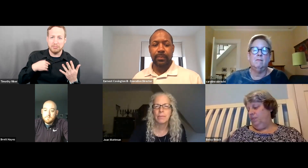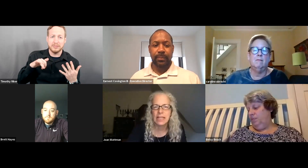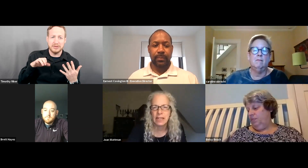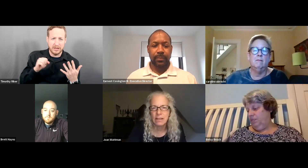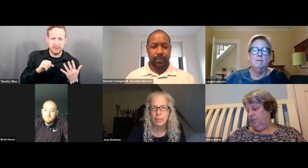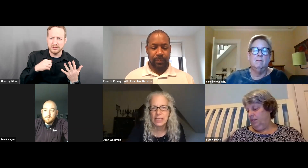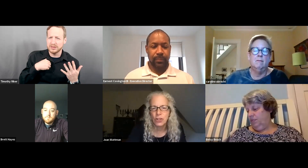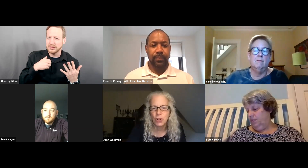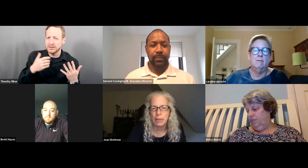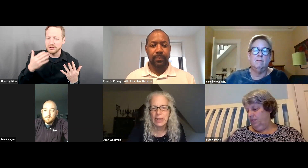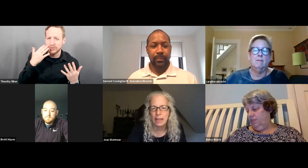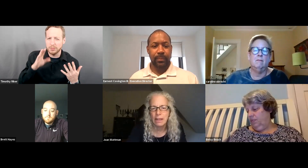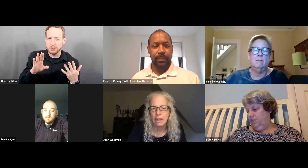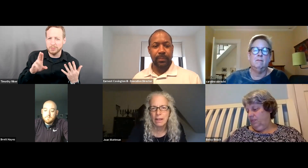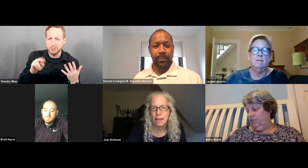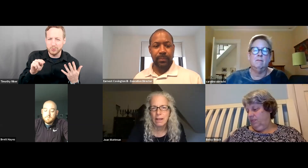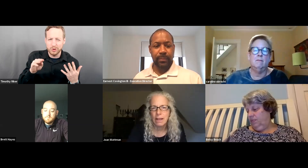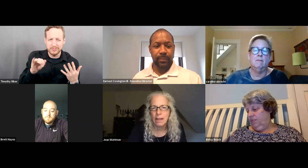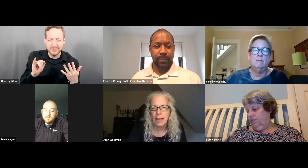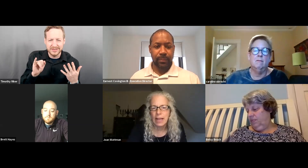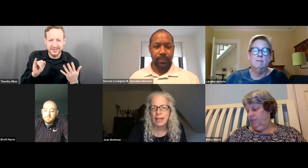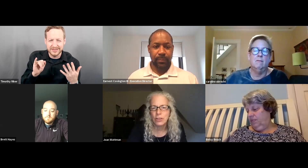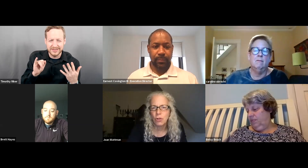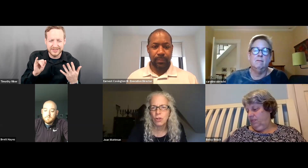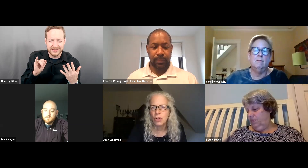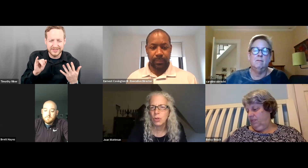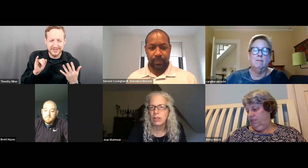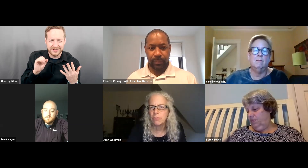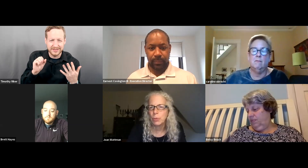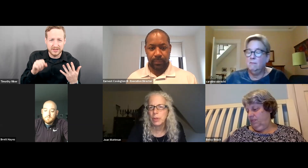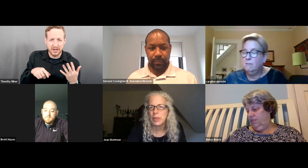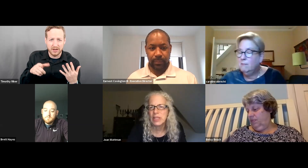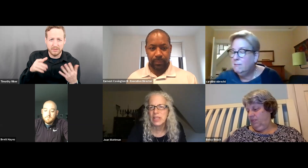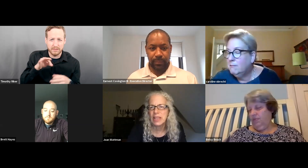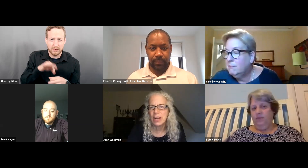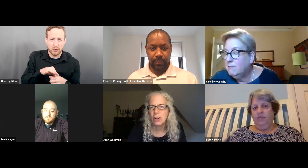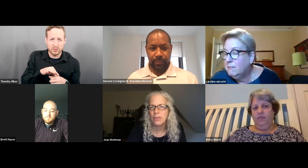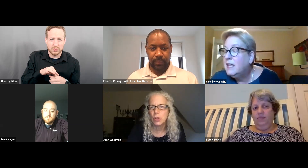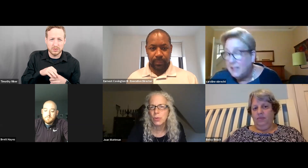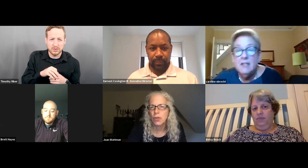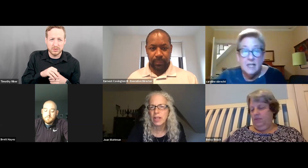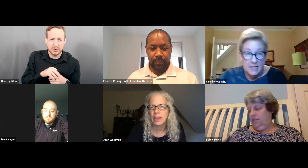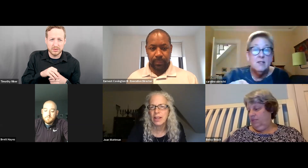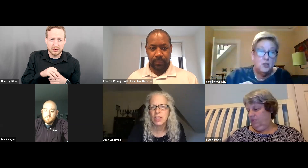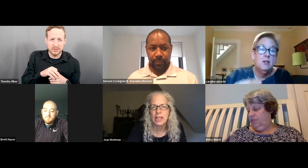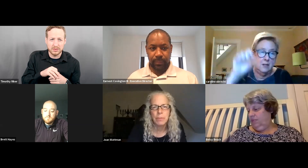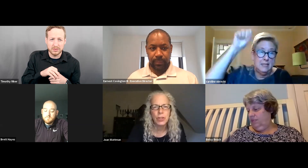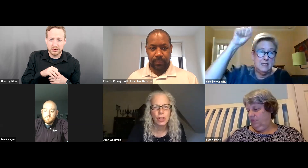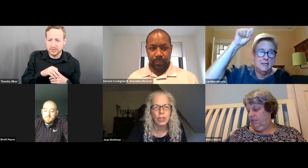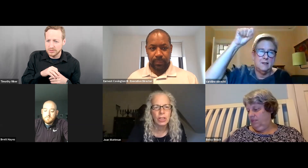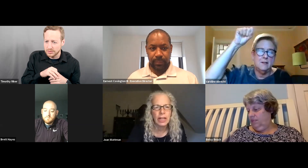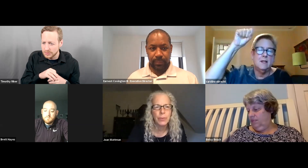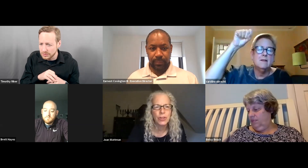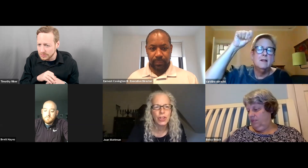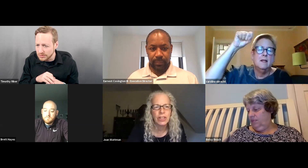Okay, I'm seeing a message, and me. And I don't know if Boomy was there, if she was already there as a